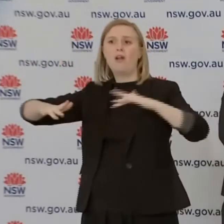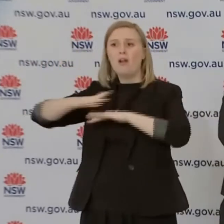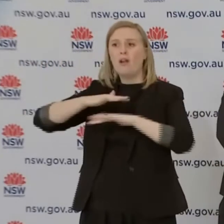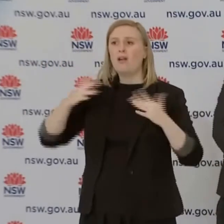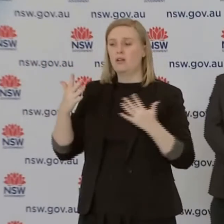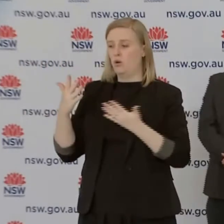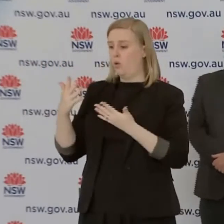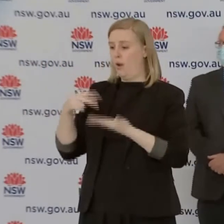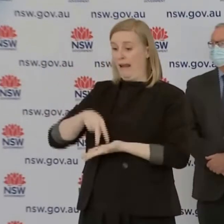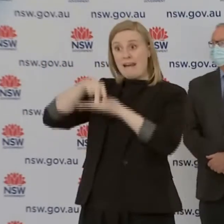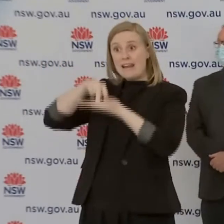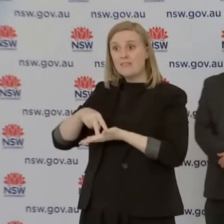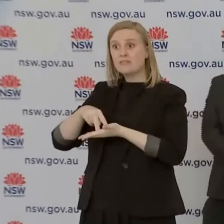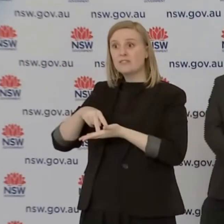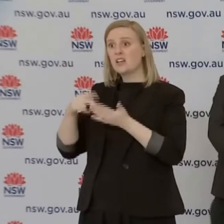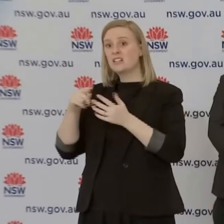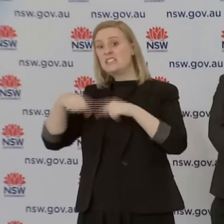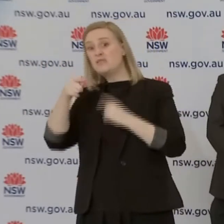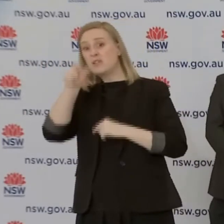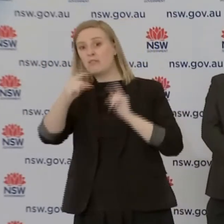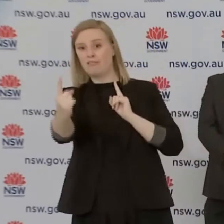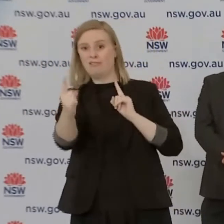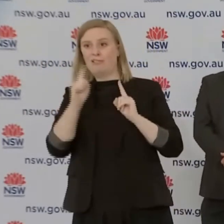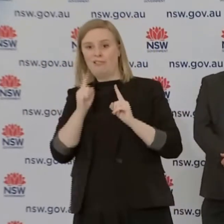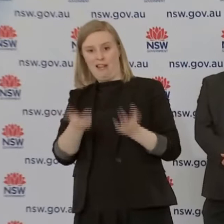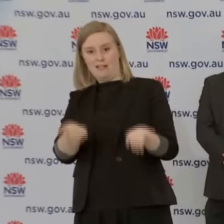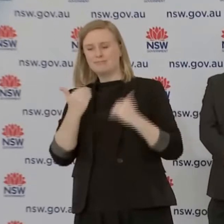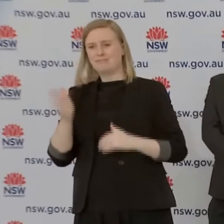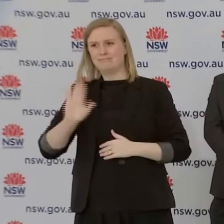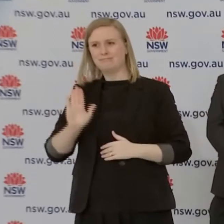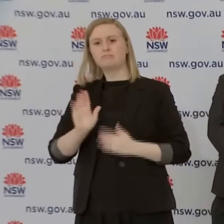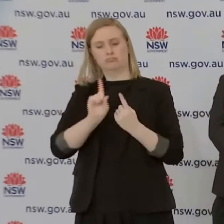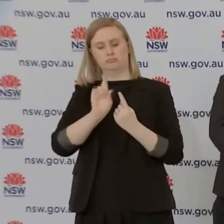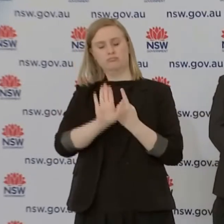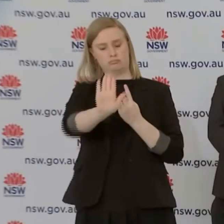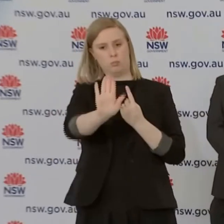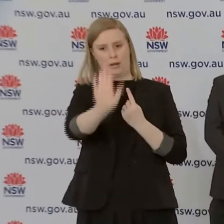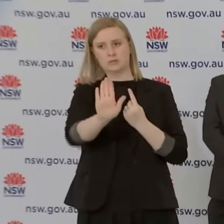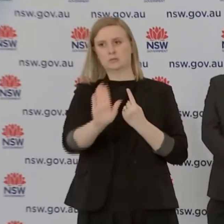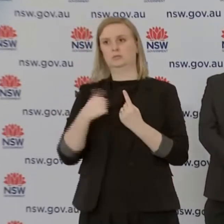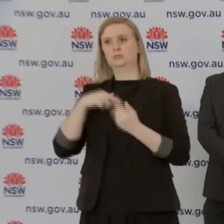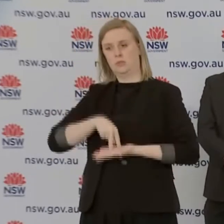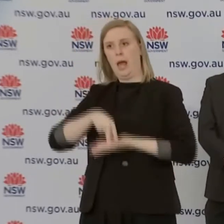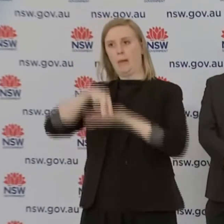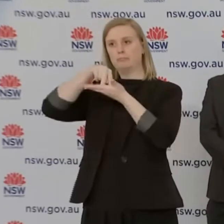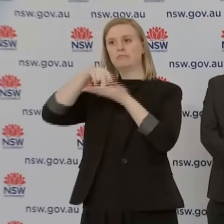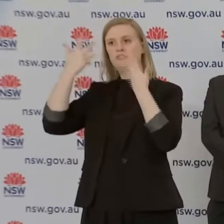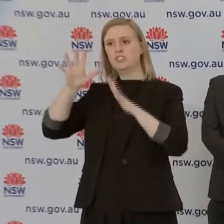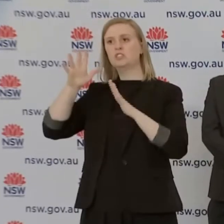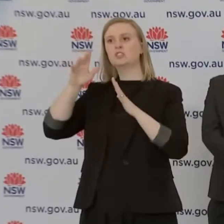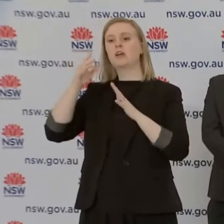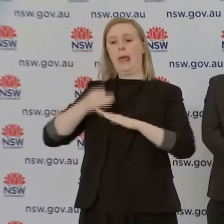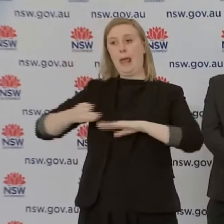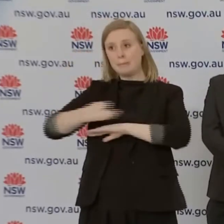or any other human contact. So we're really calling out to say that the Delta strain is very contagious as it is, but clearly in